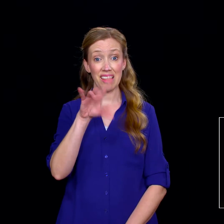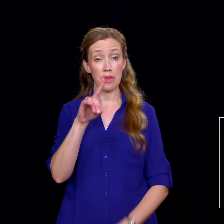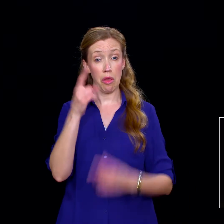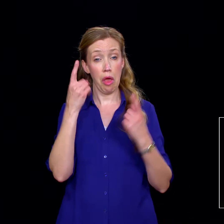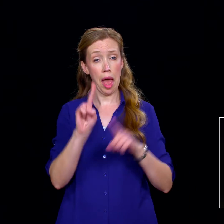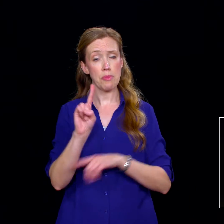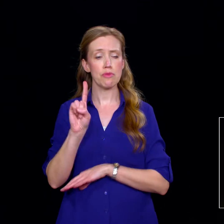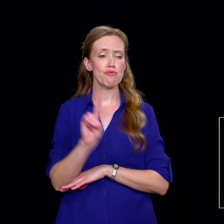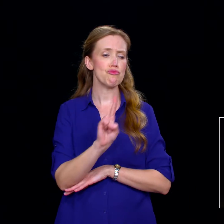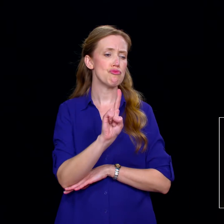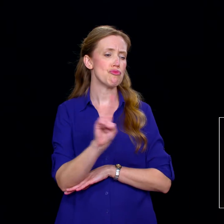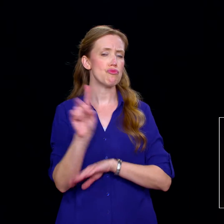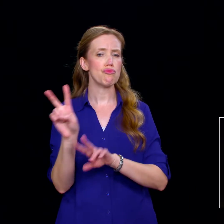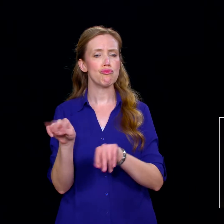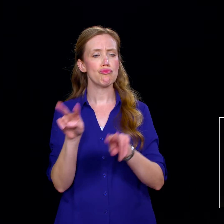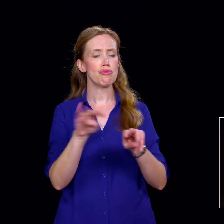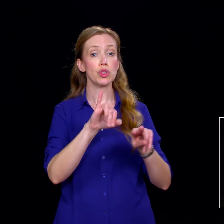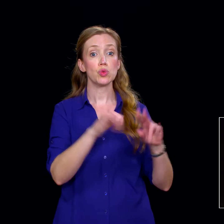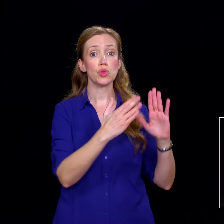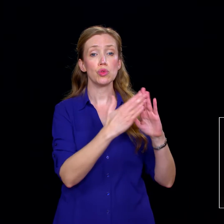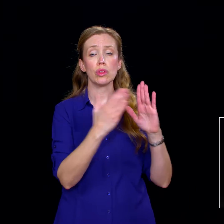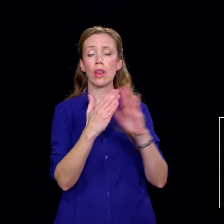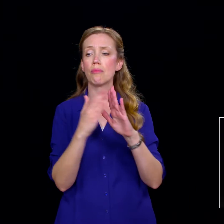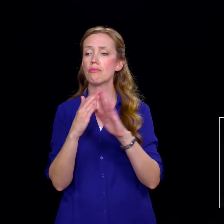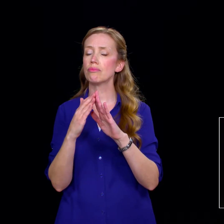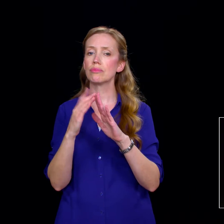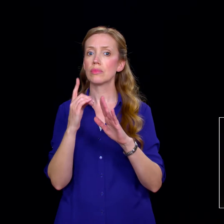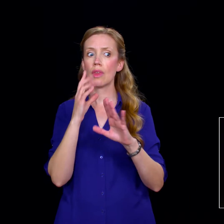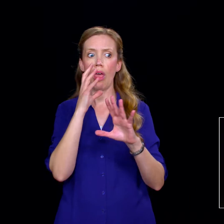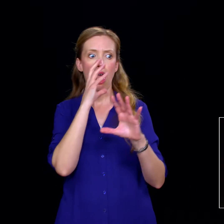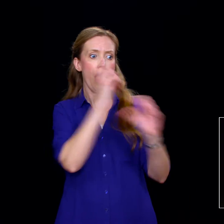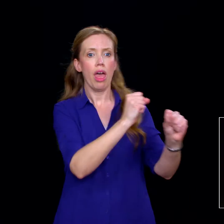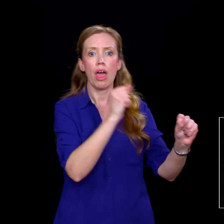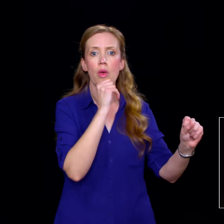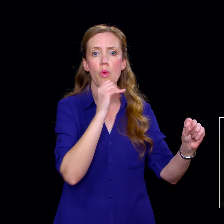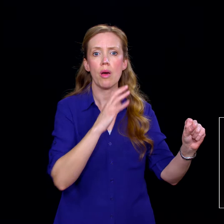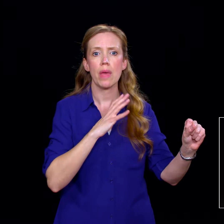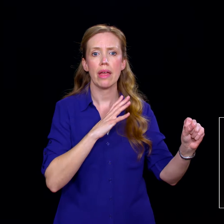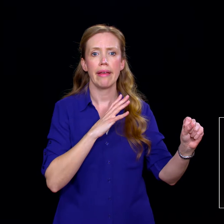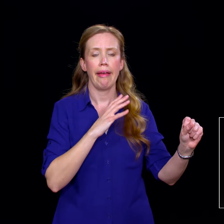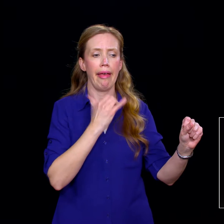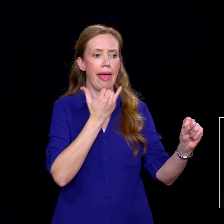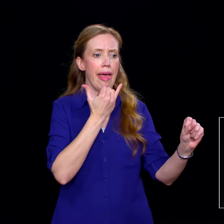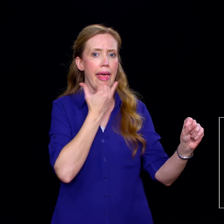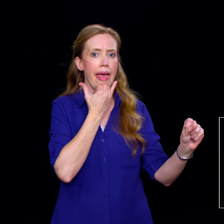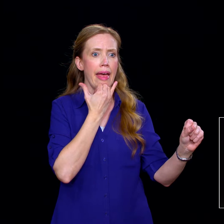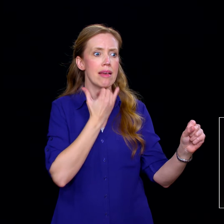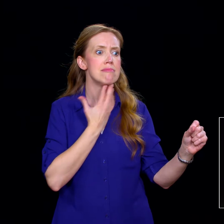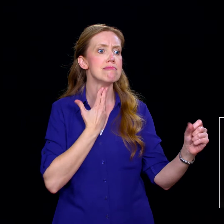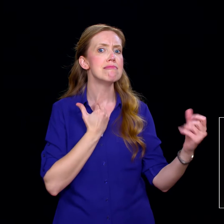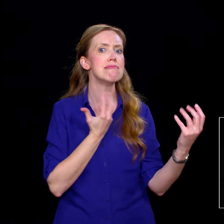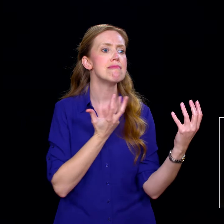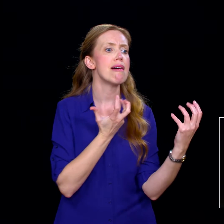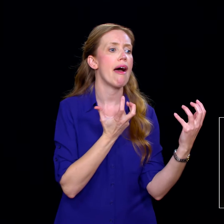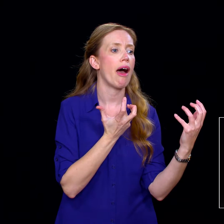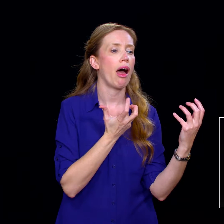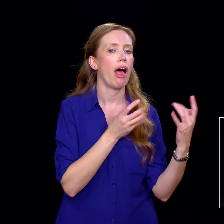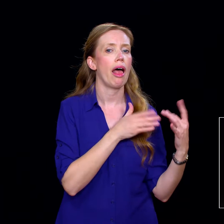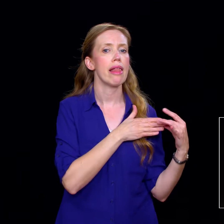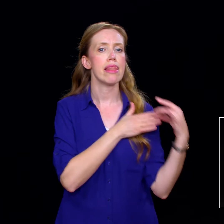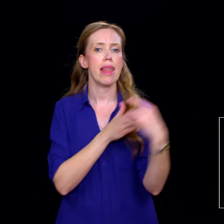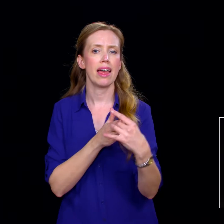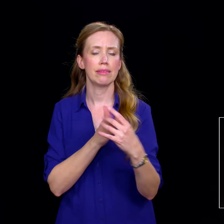David was walking in Jerusalem one night and was so taken by a woman he saw that his misplaced desire resulted in an illicit liaison,